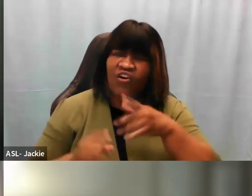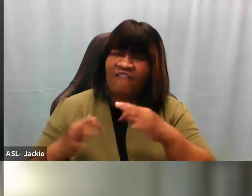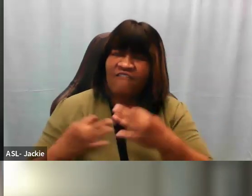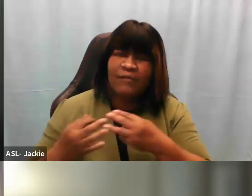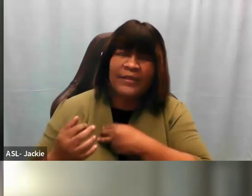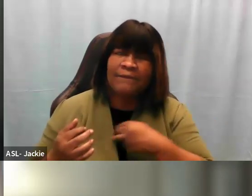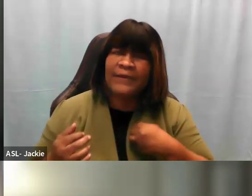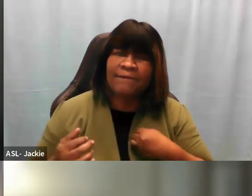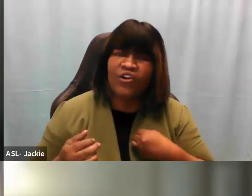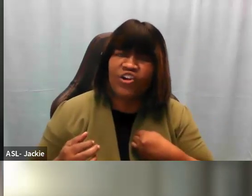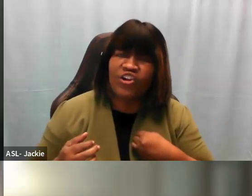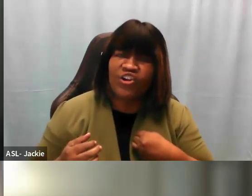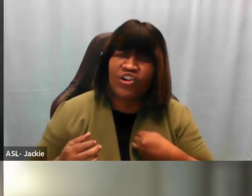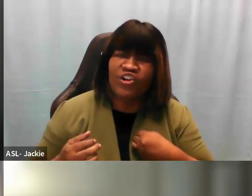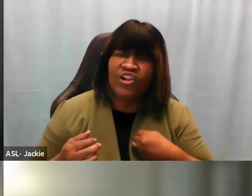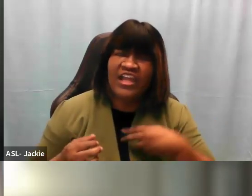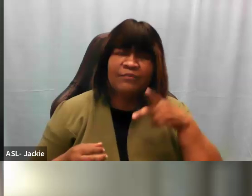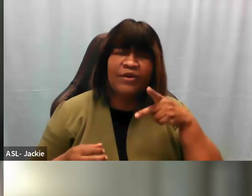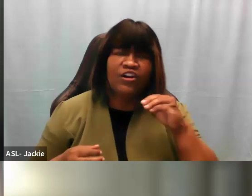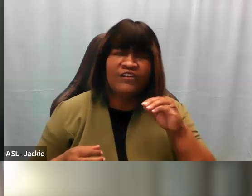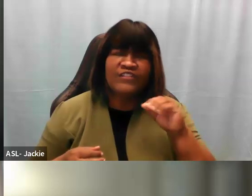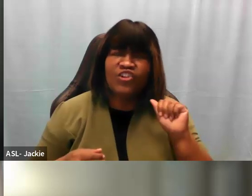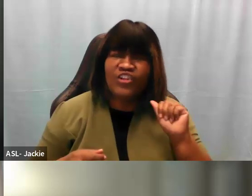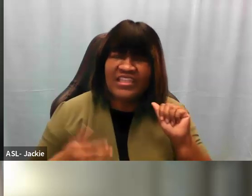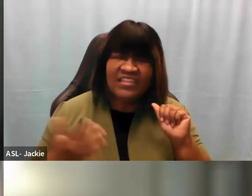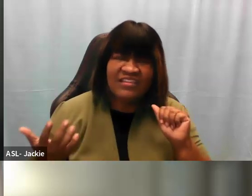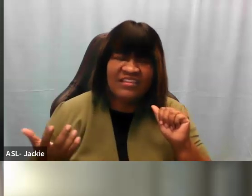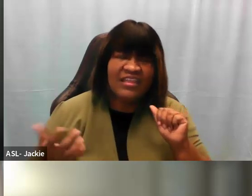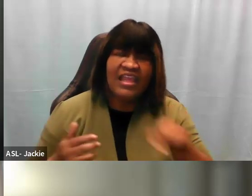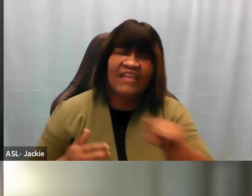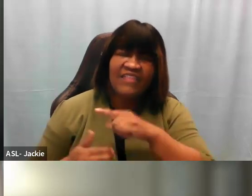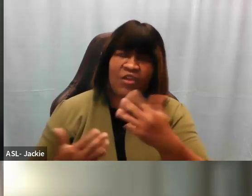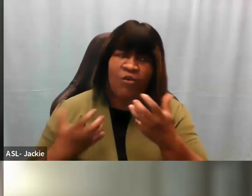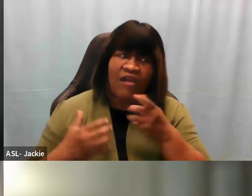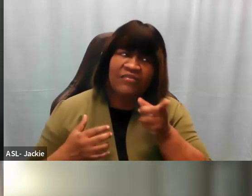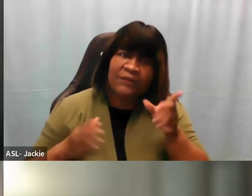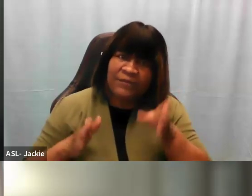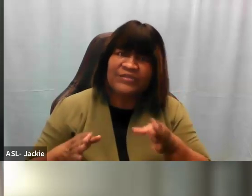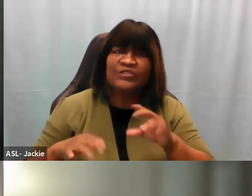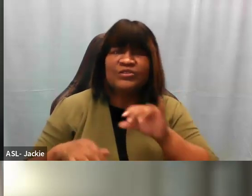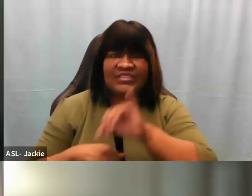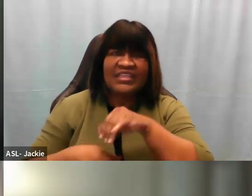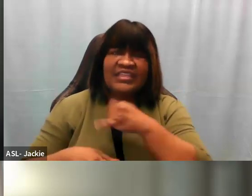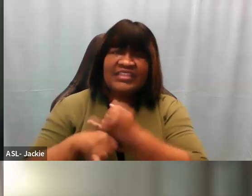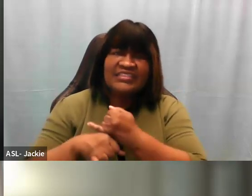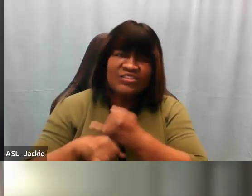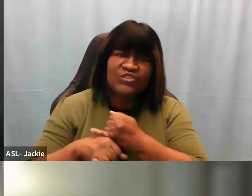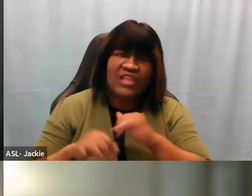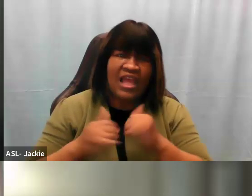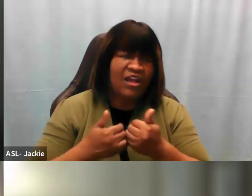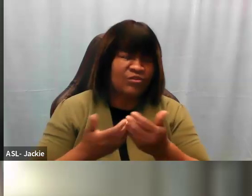member has power of attorney or guardianship and they want to stay institution